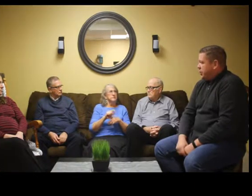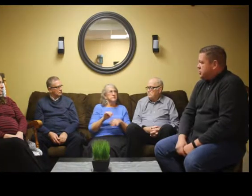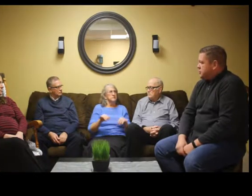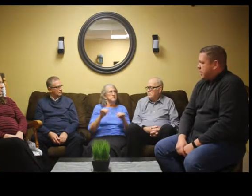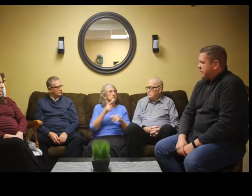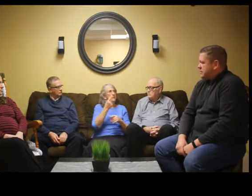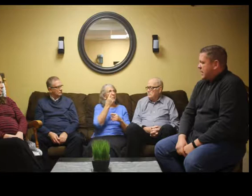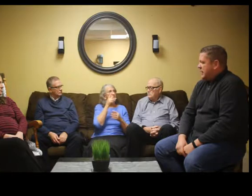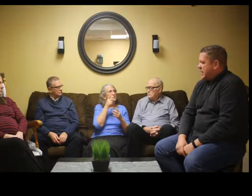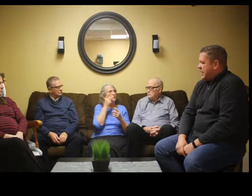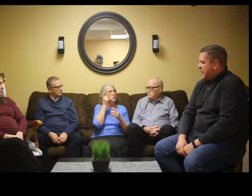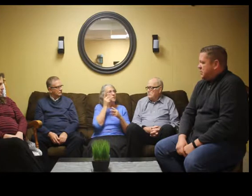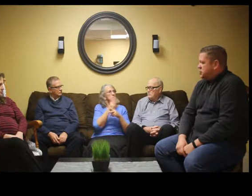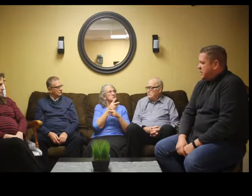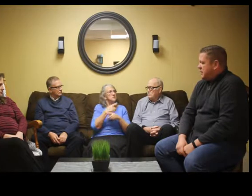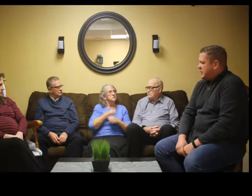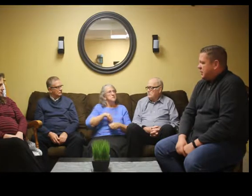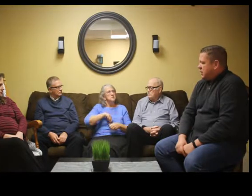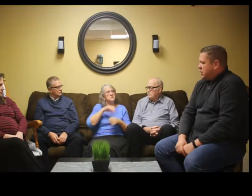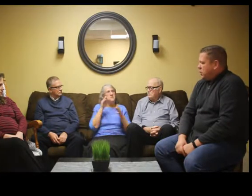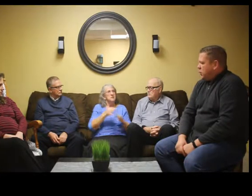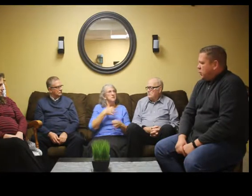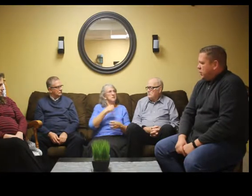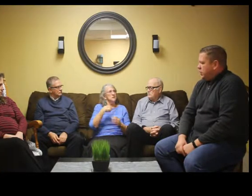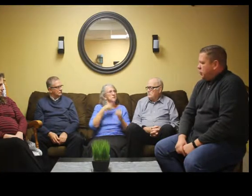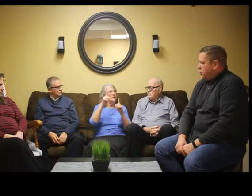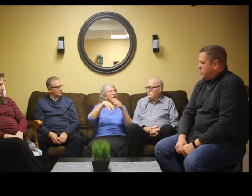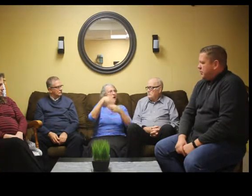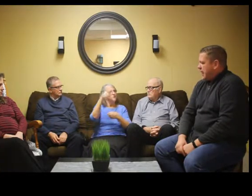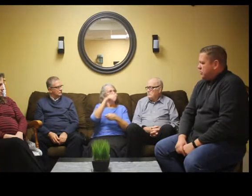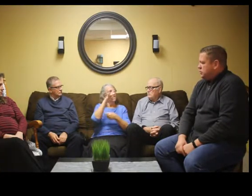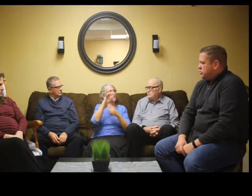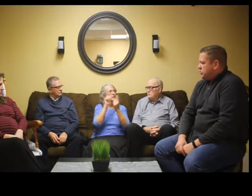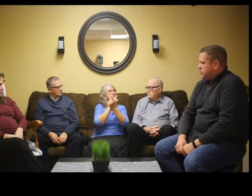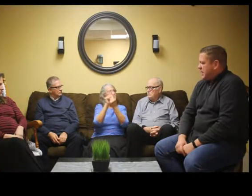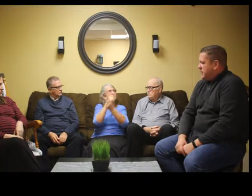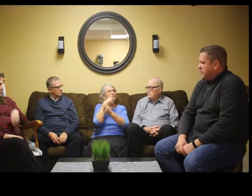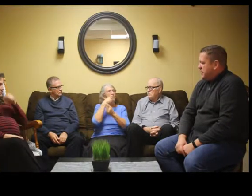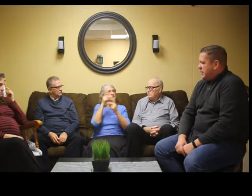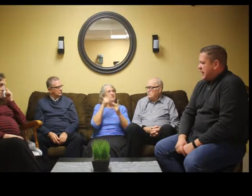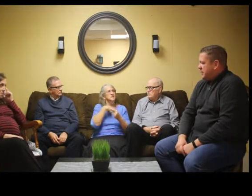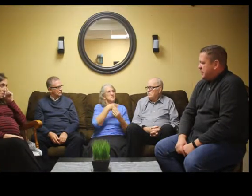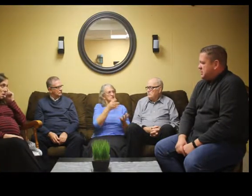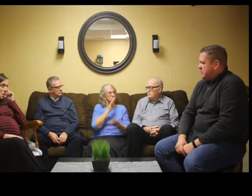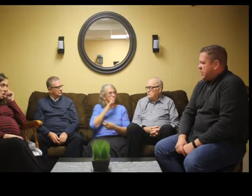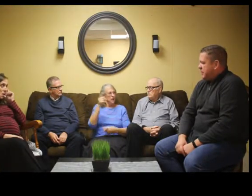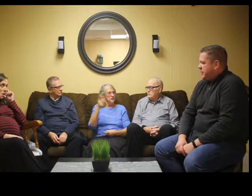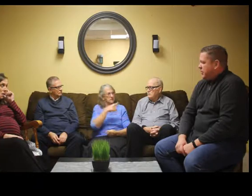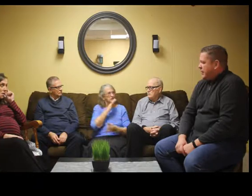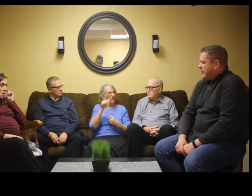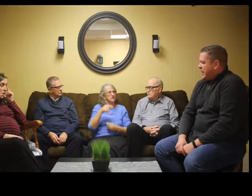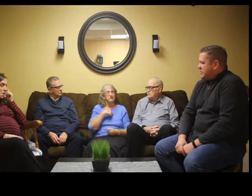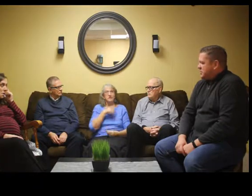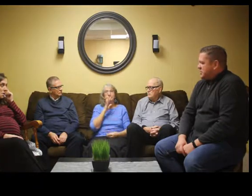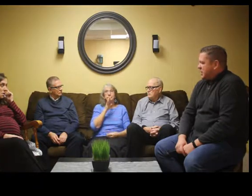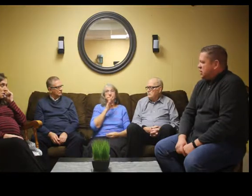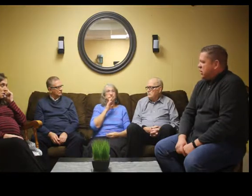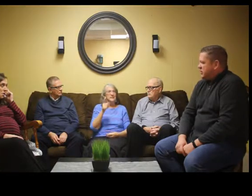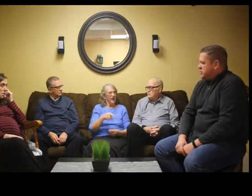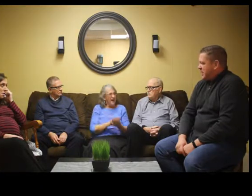just practice day in and day out how to speak. And one dorm counselor took me out in public and had me meet some hearing people. And she would say, talk to these people.